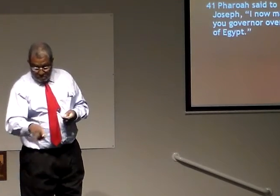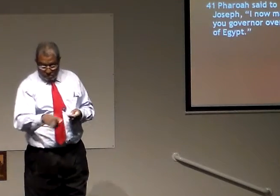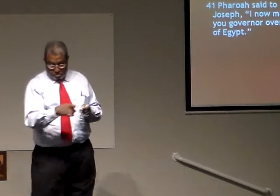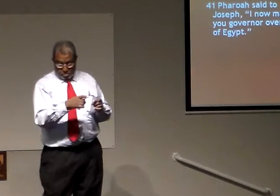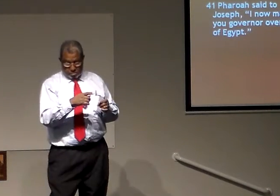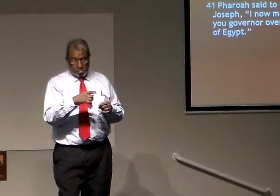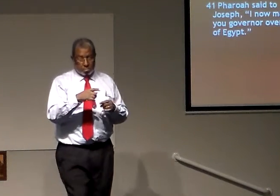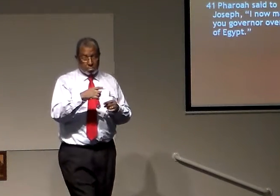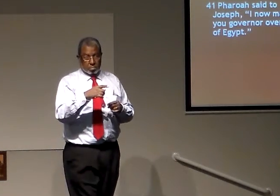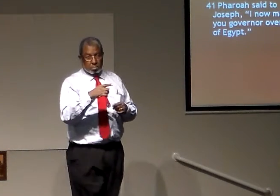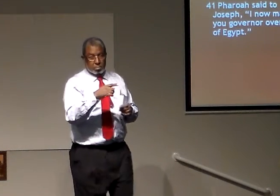And